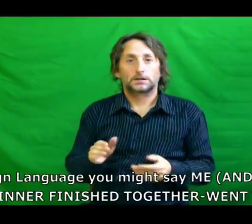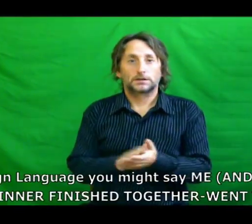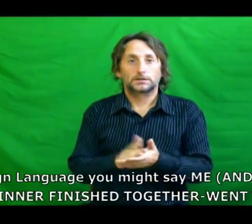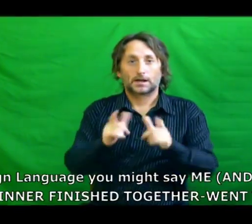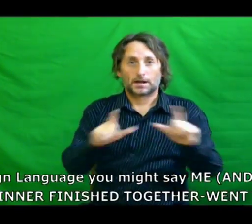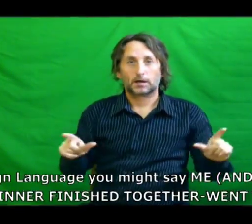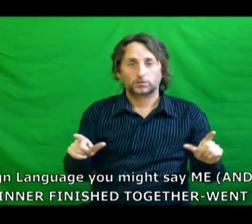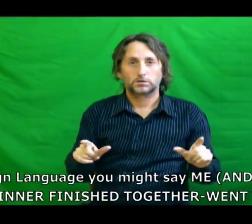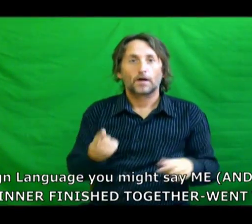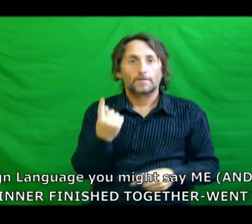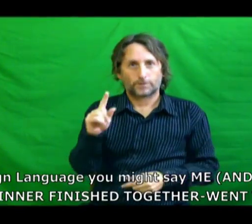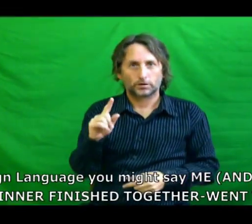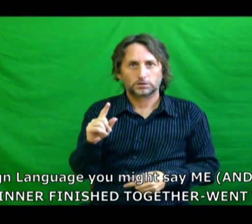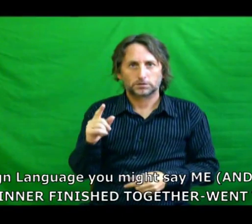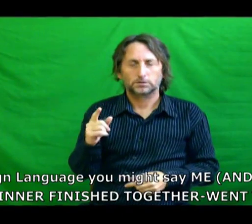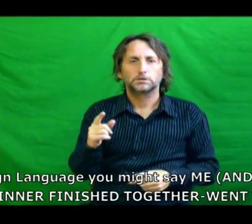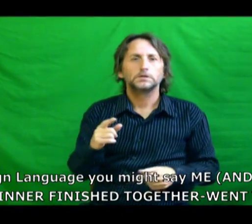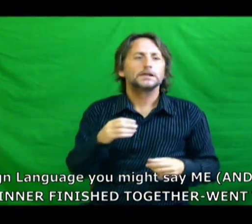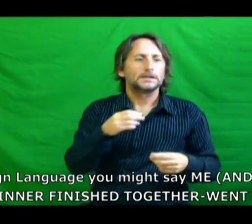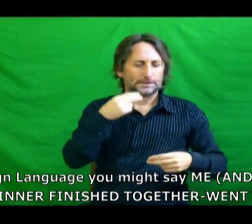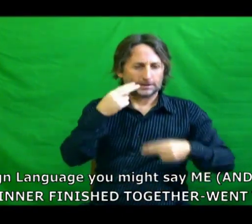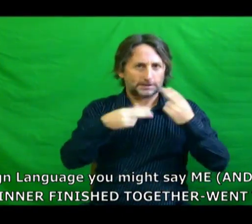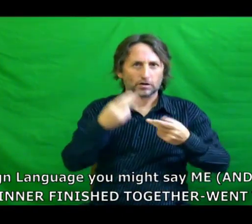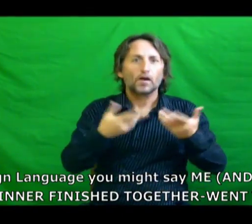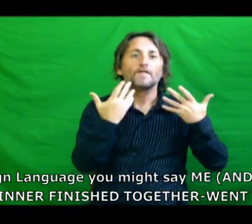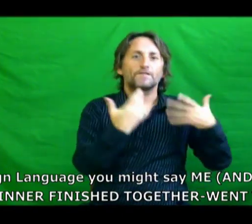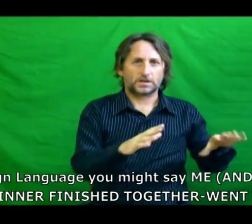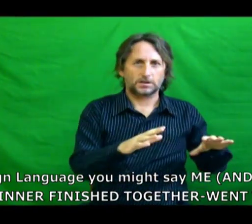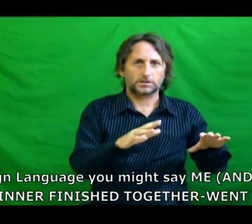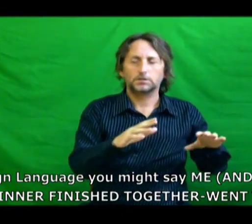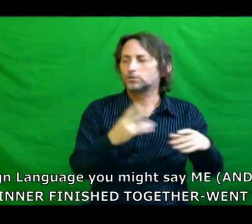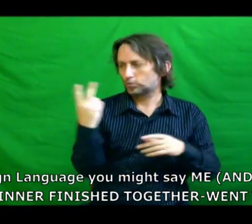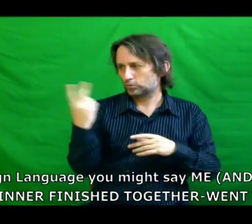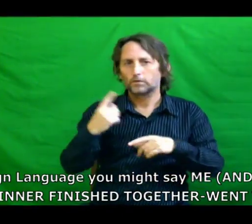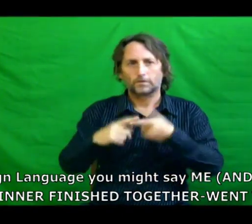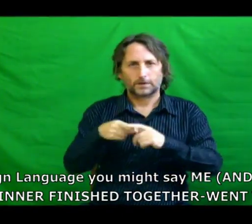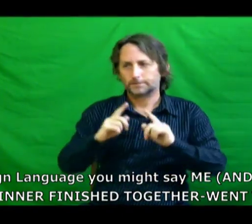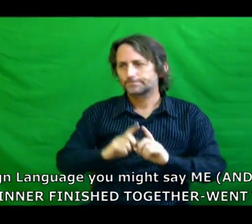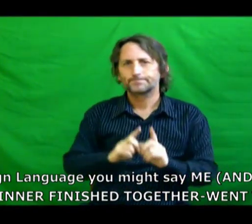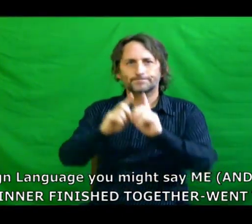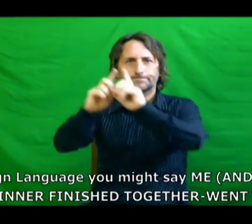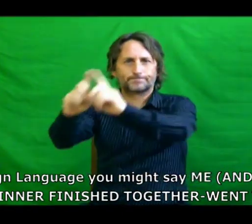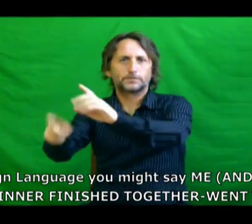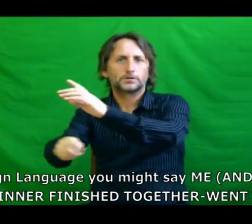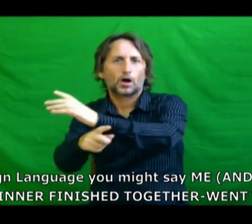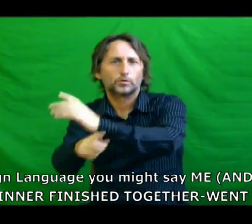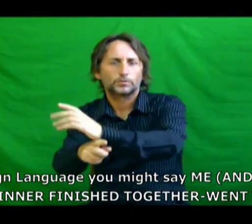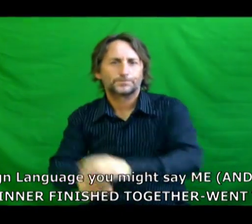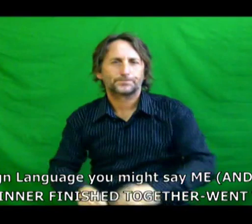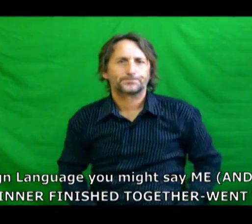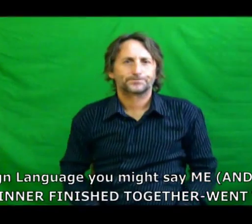In sign language, you might say, me and friend, dinner finished, together went